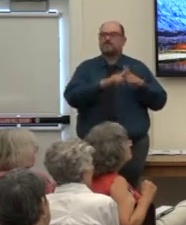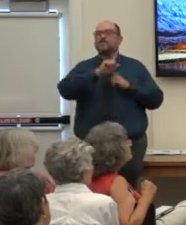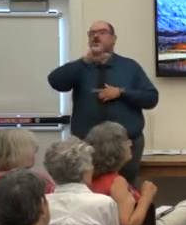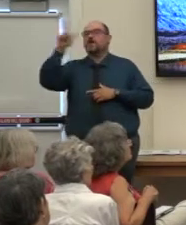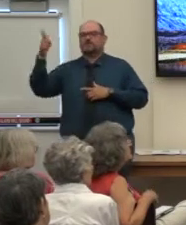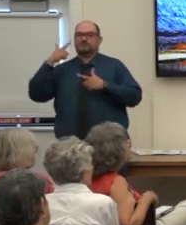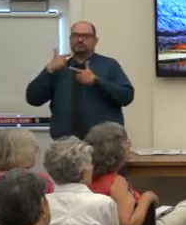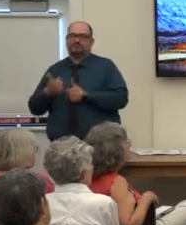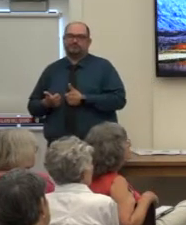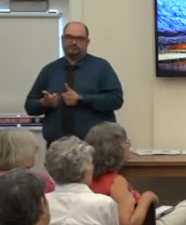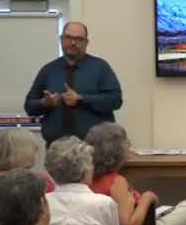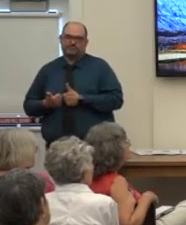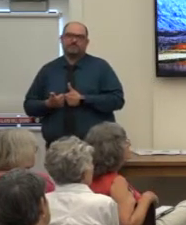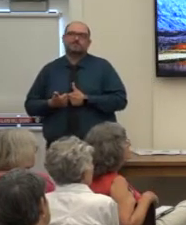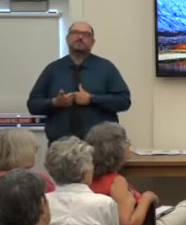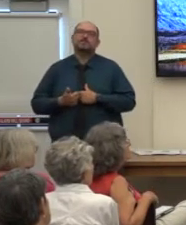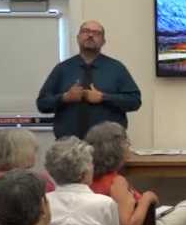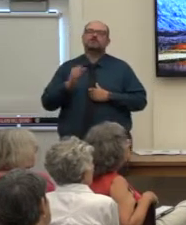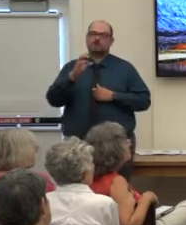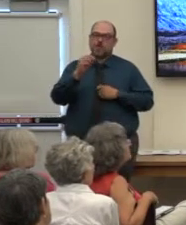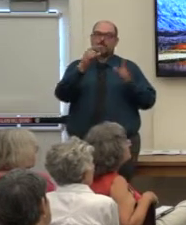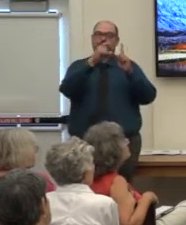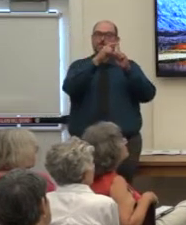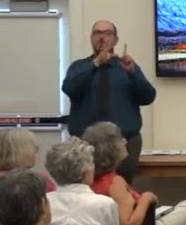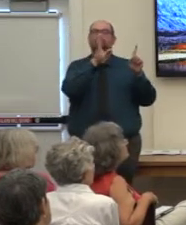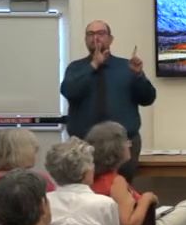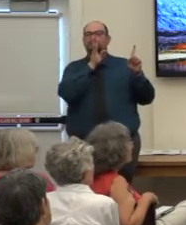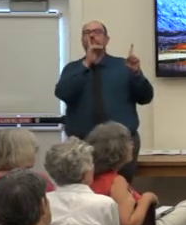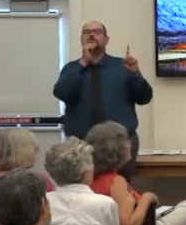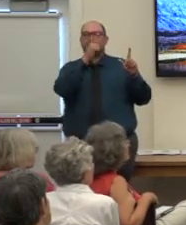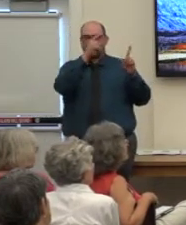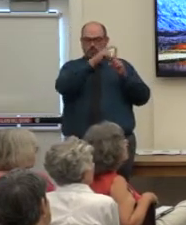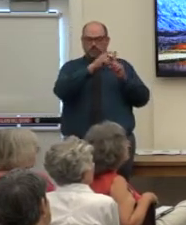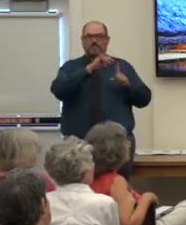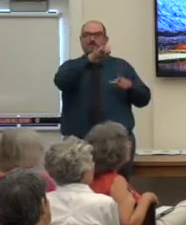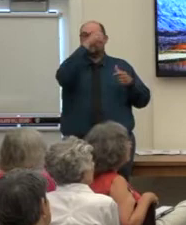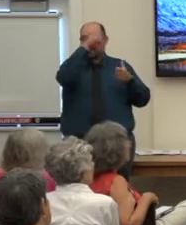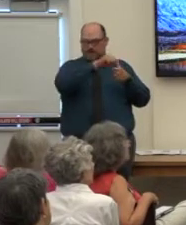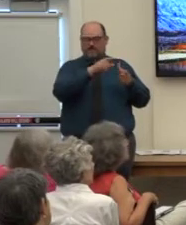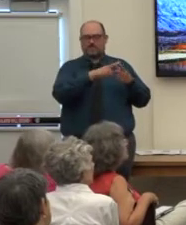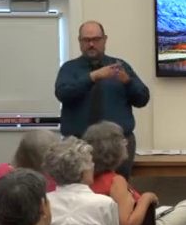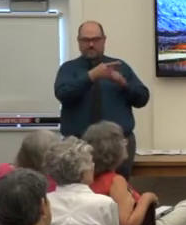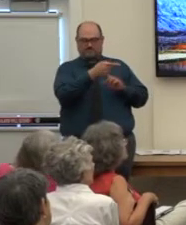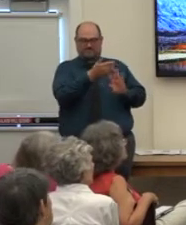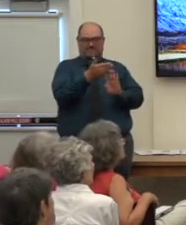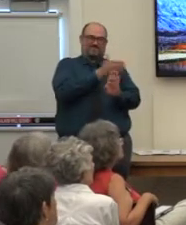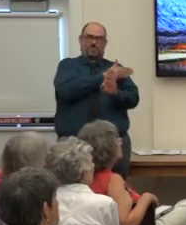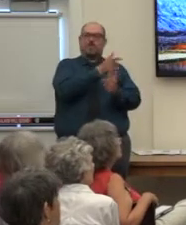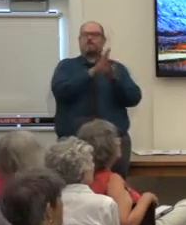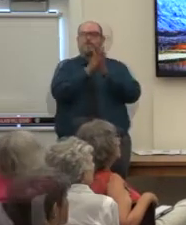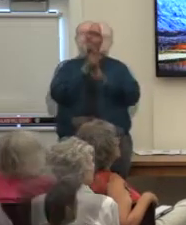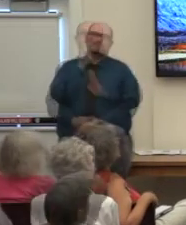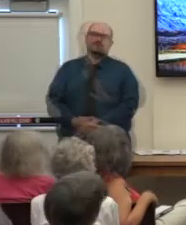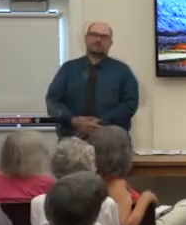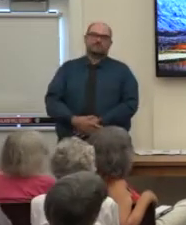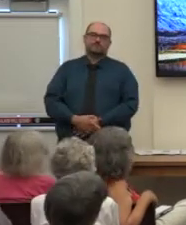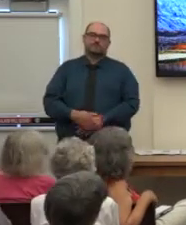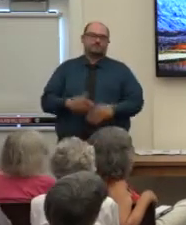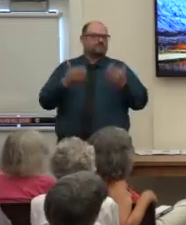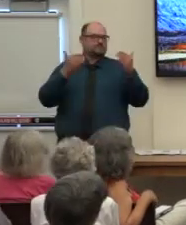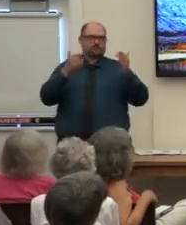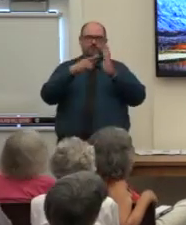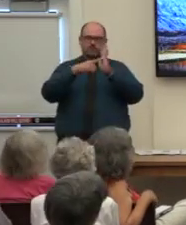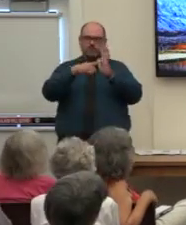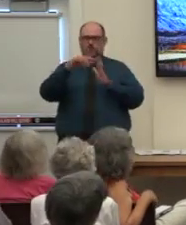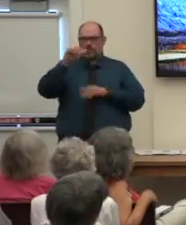off to school, but were words that she could remember from when she was three or that old. The next people you will hear